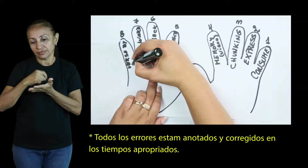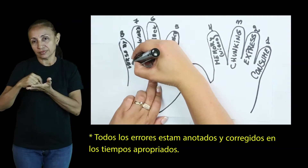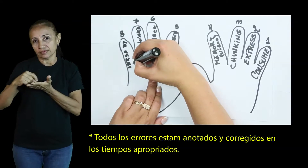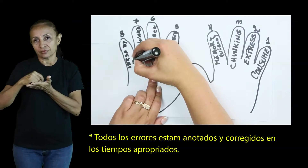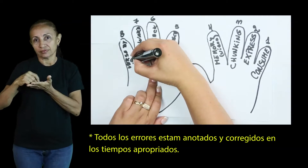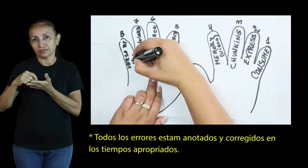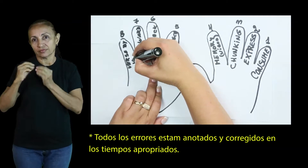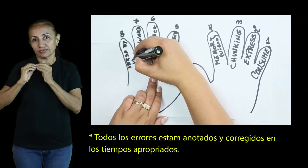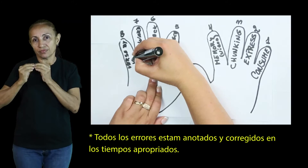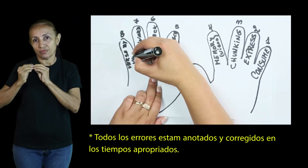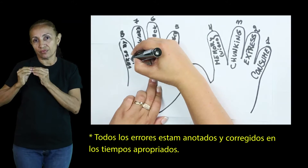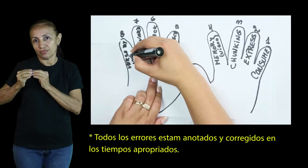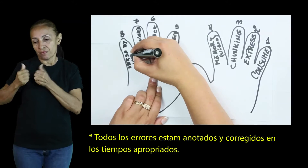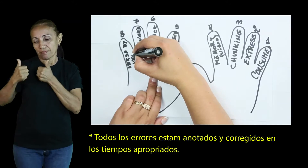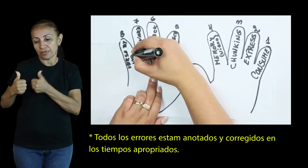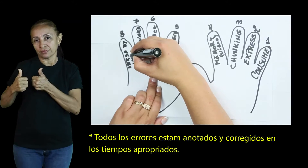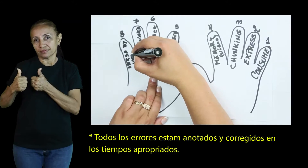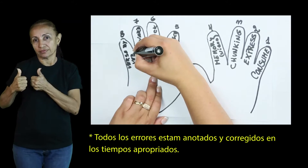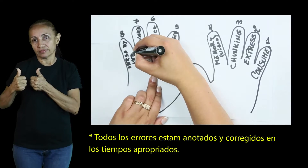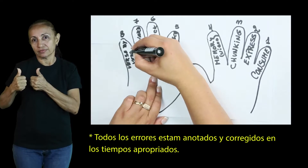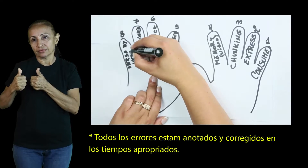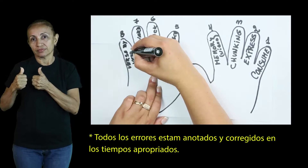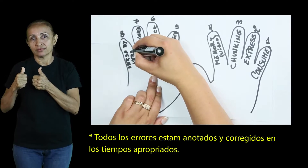and corrected at appropriate times.